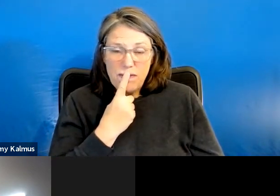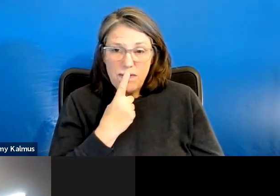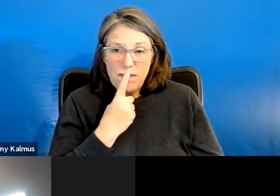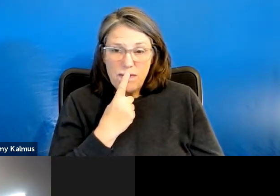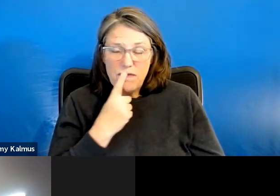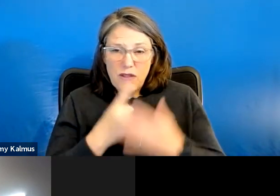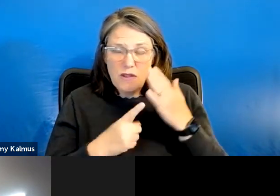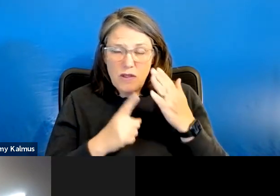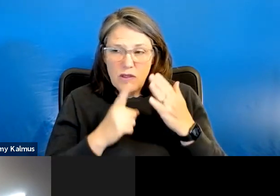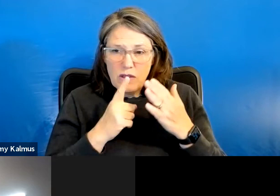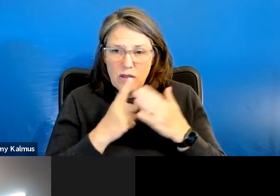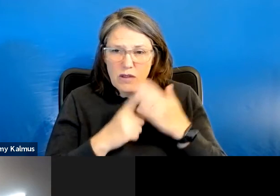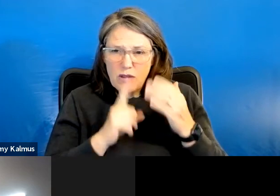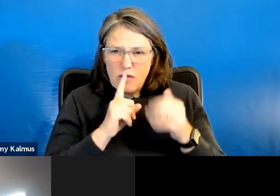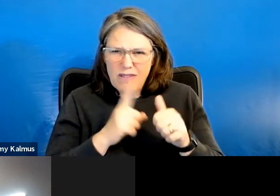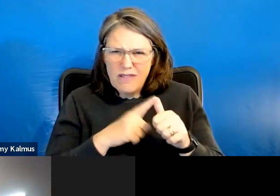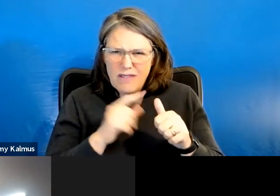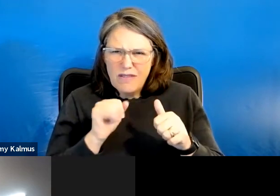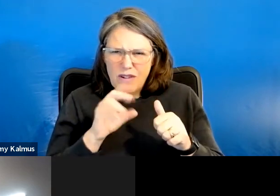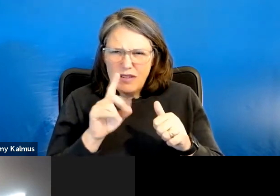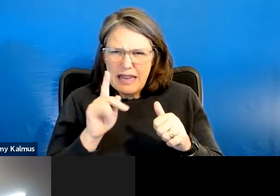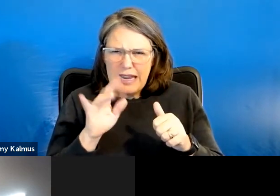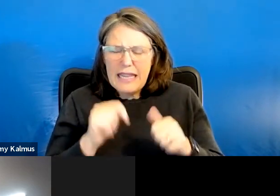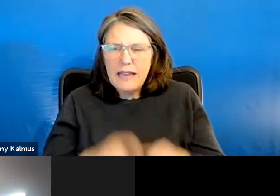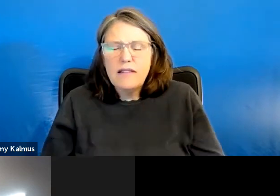What is first aid kit?